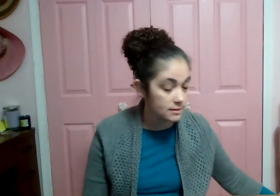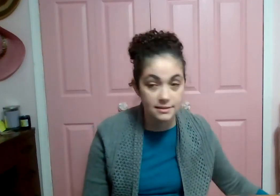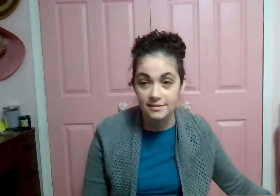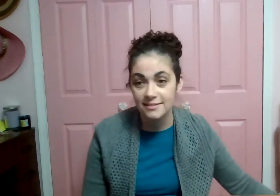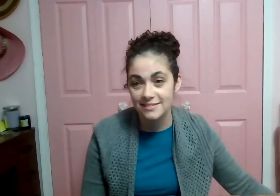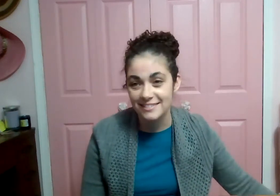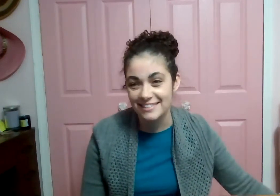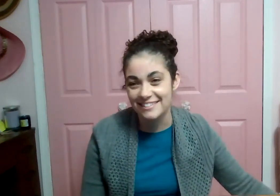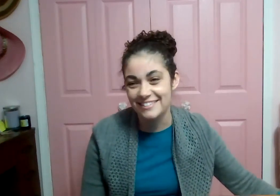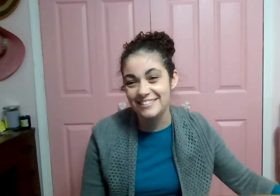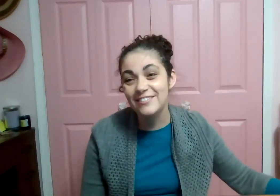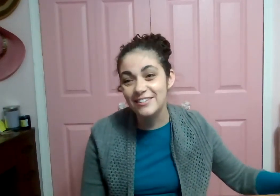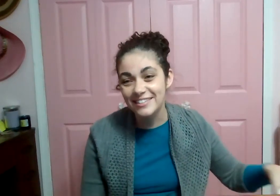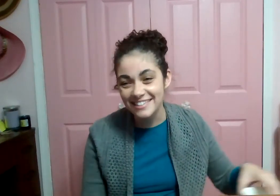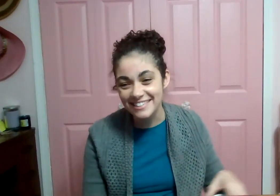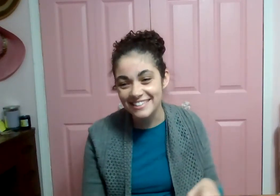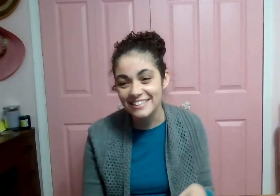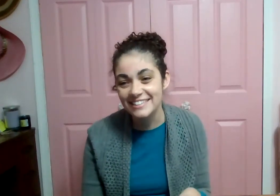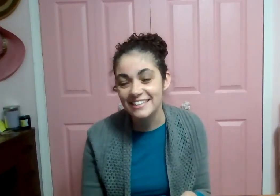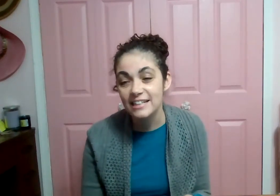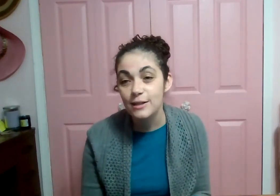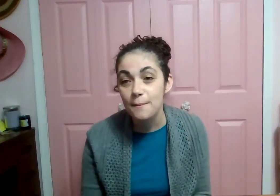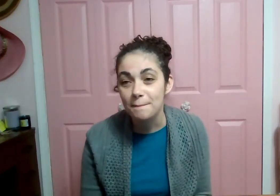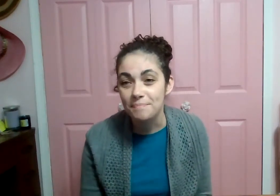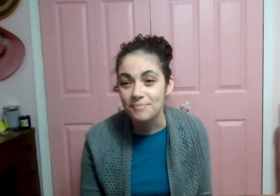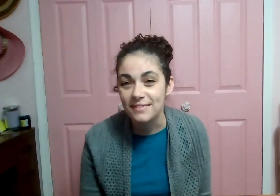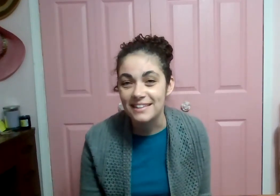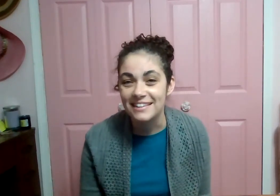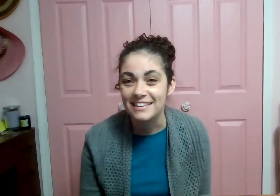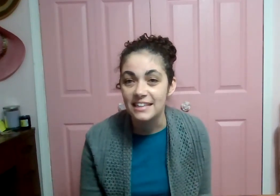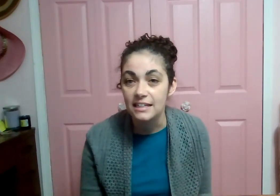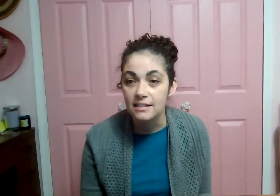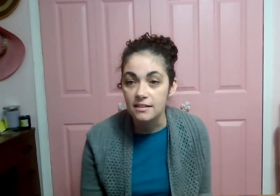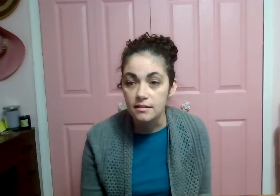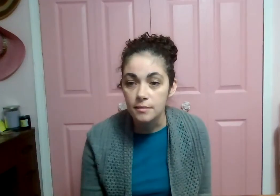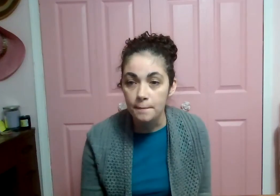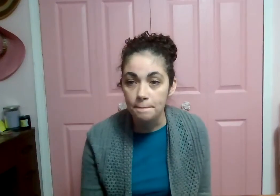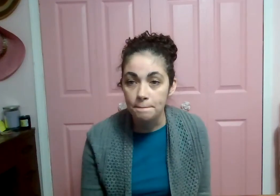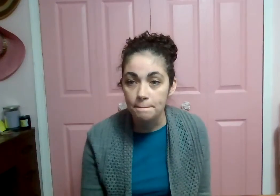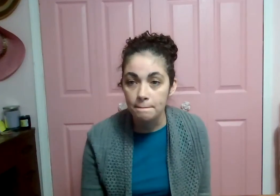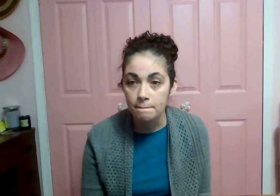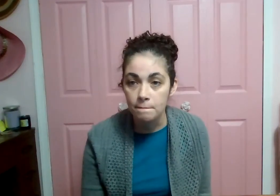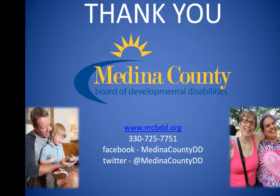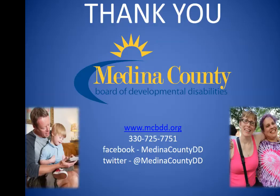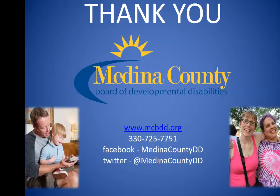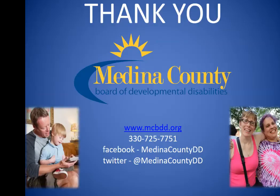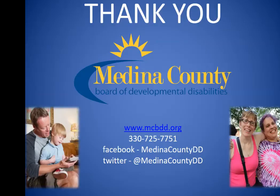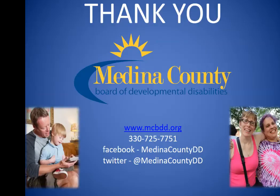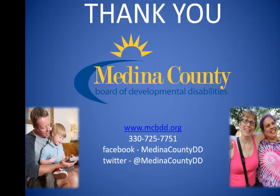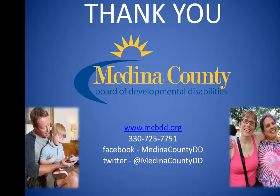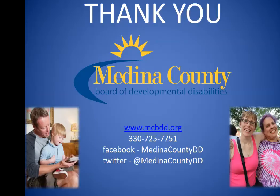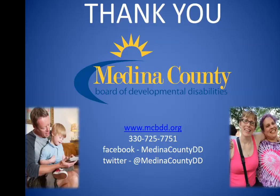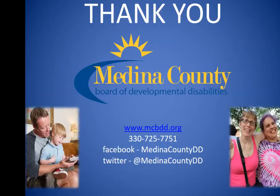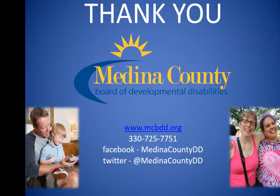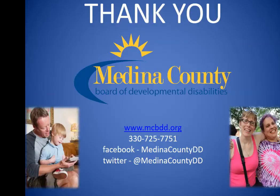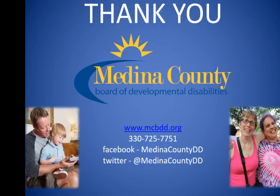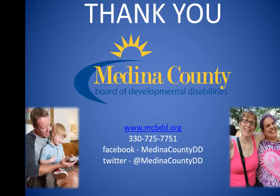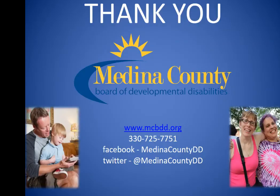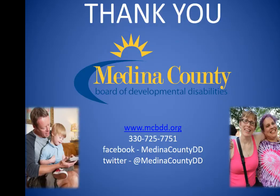Thank you, Heather. I appreciate that very much. Lots of great information. I'm just going to leave it open for just a couple minutes here. If you do have